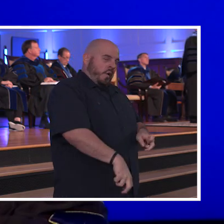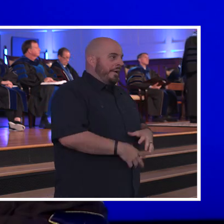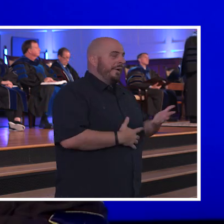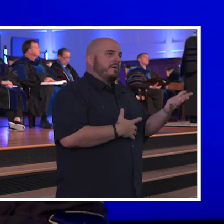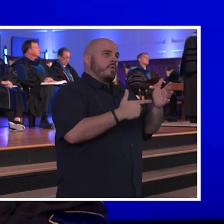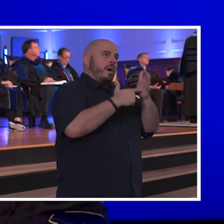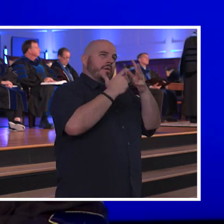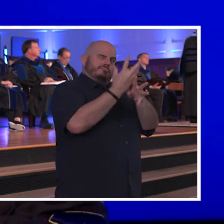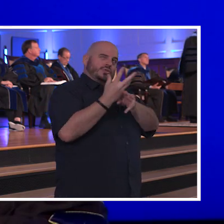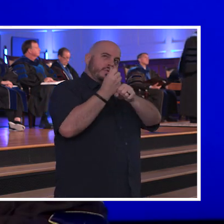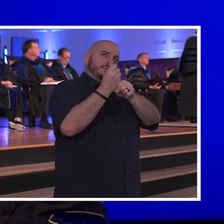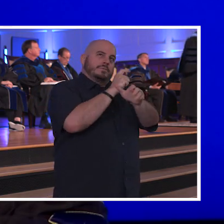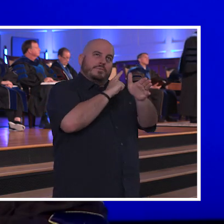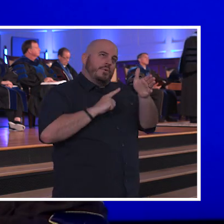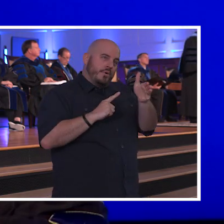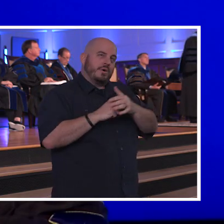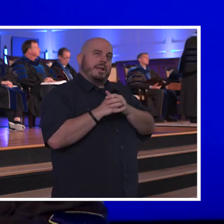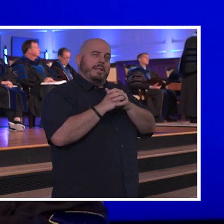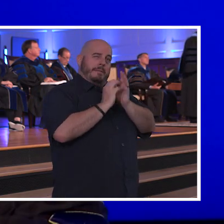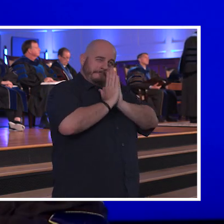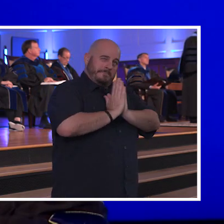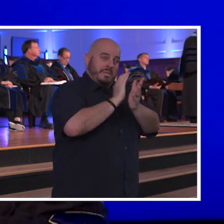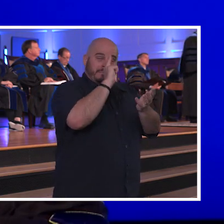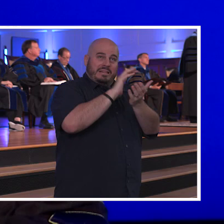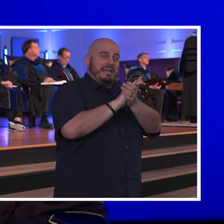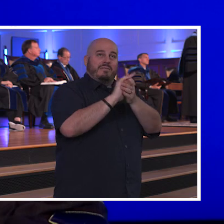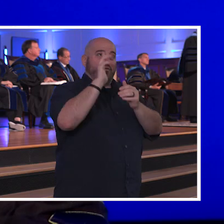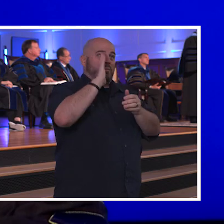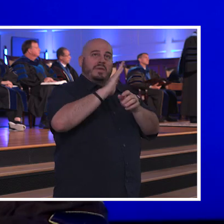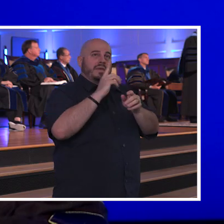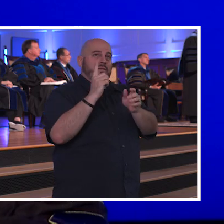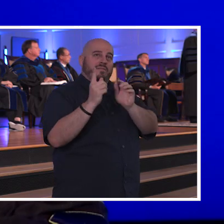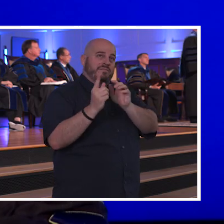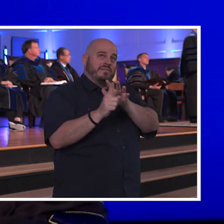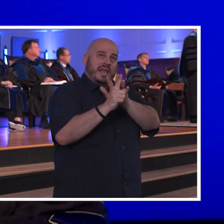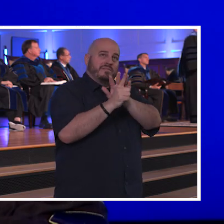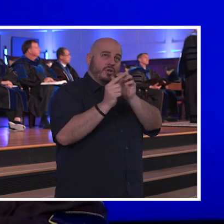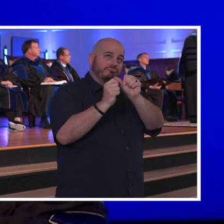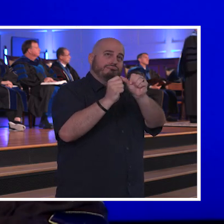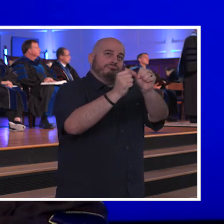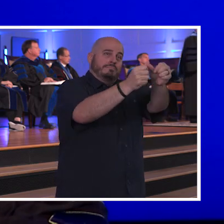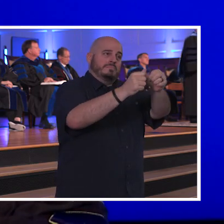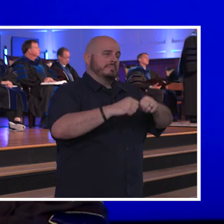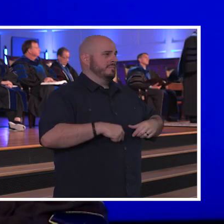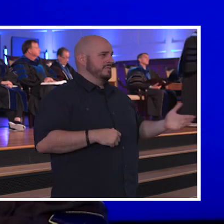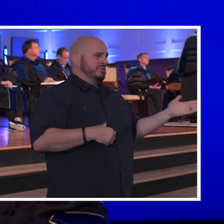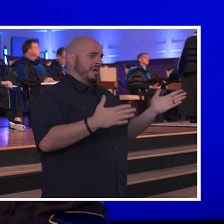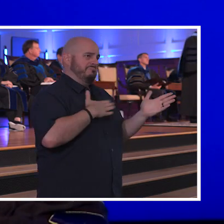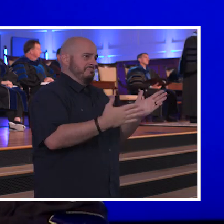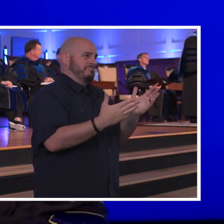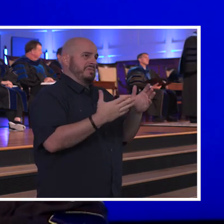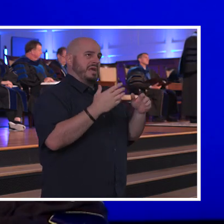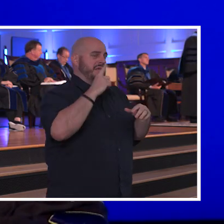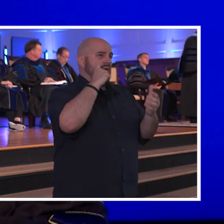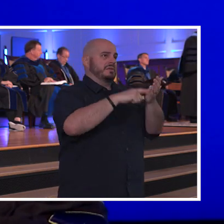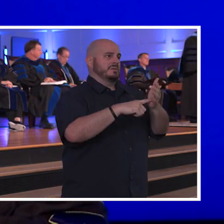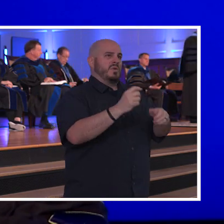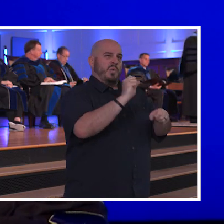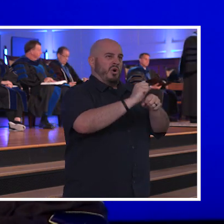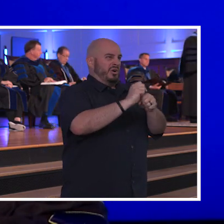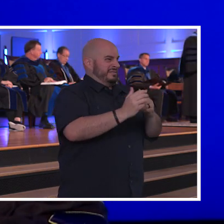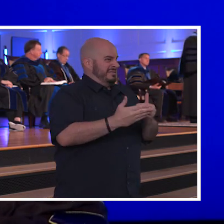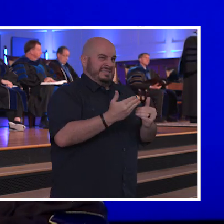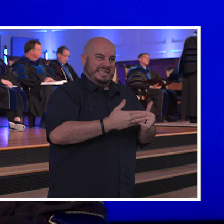and to believe that He would be faithful. She very honestly acknowledges the work was not easy. It was often difficult